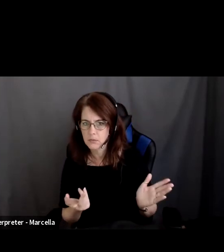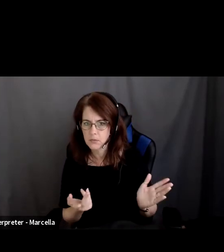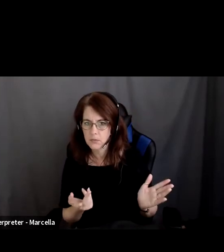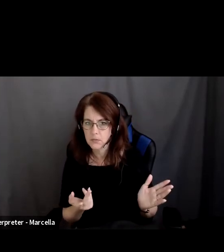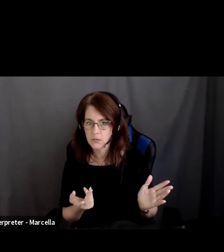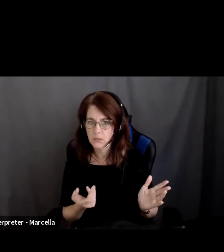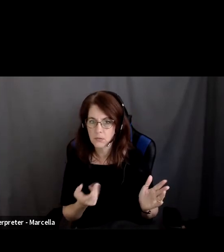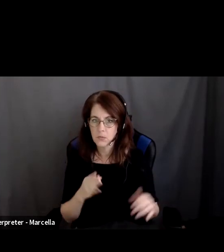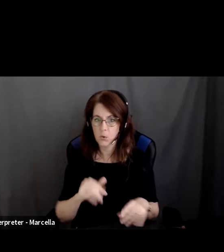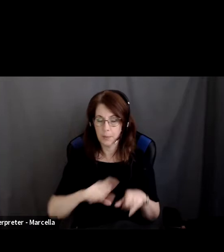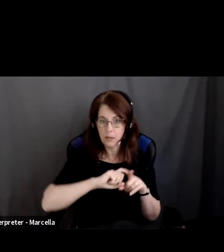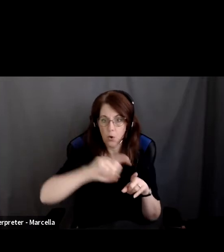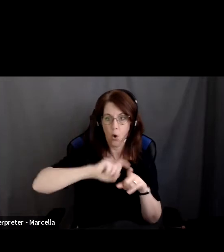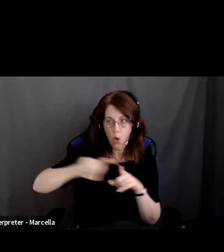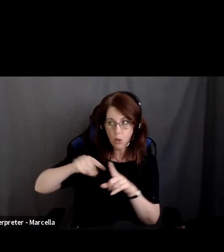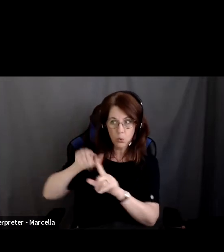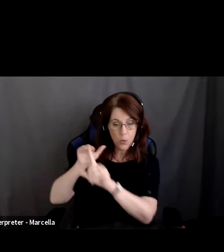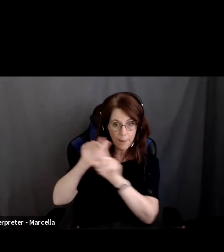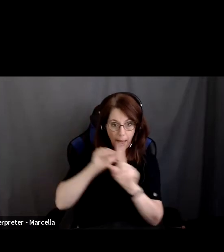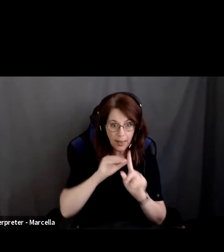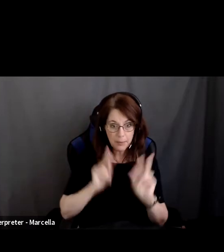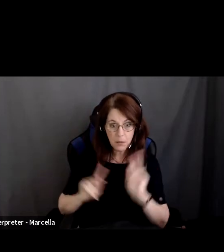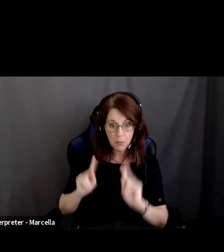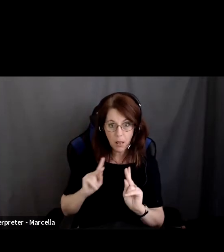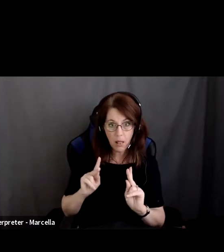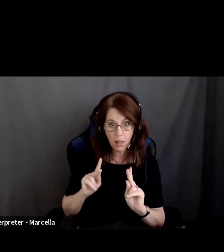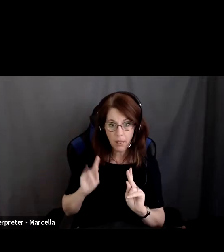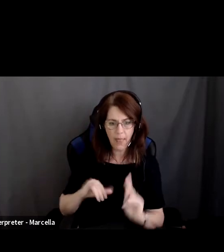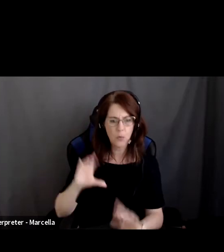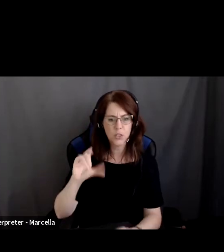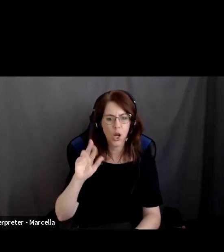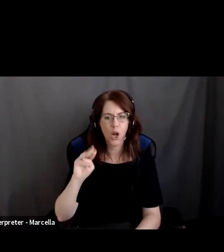like dial outs to remind people? This is Carmen.